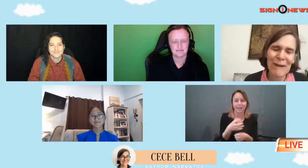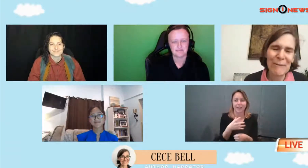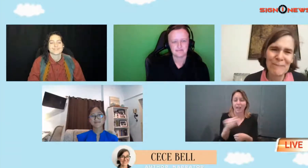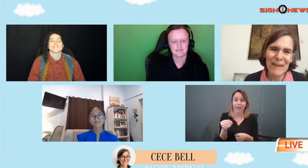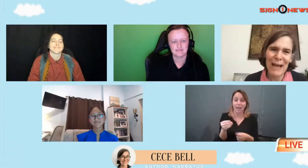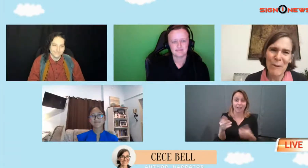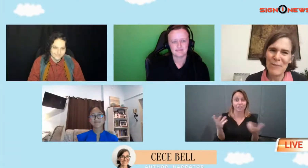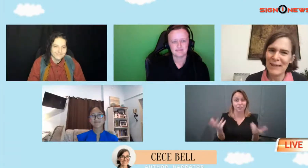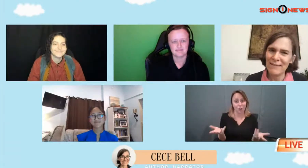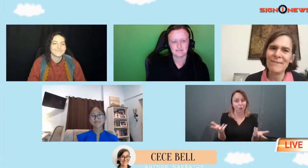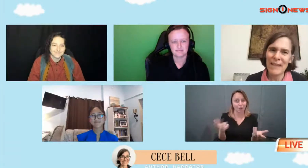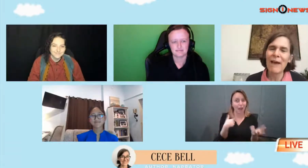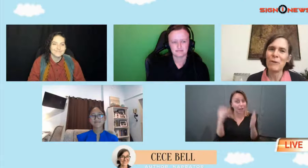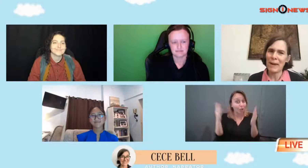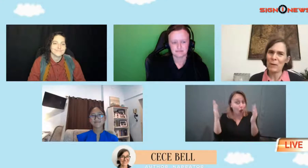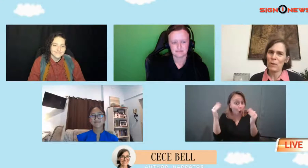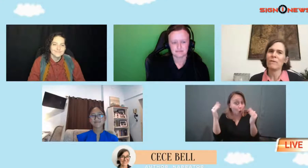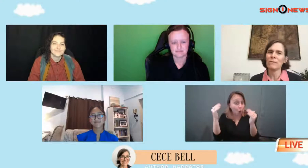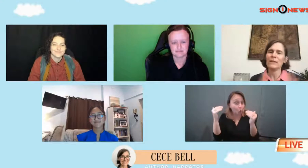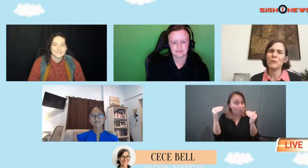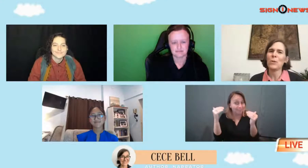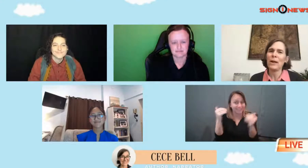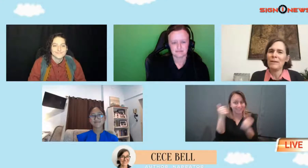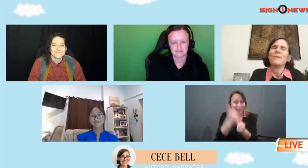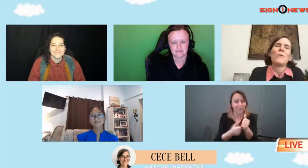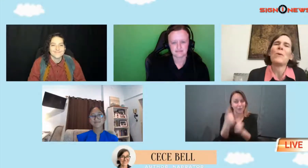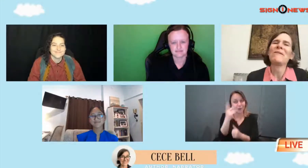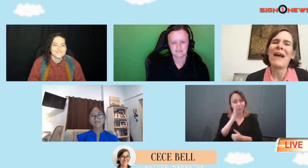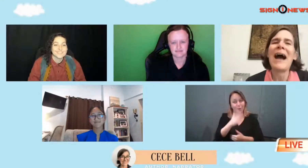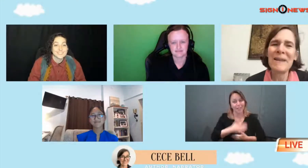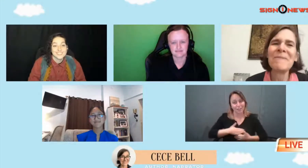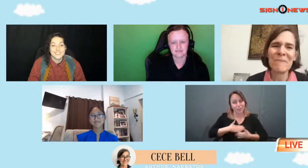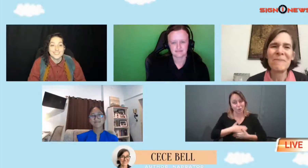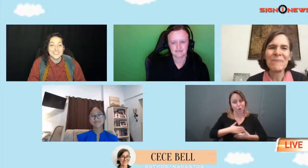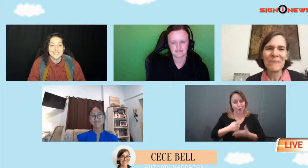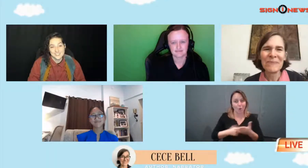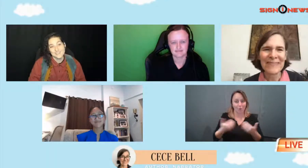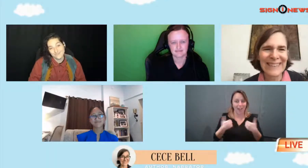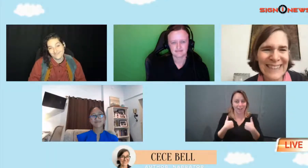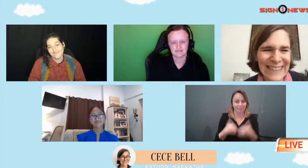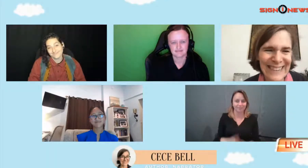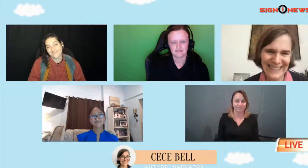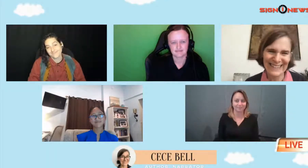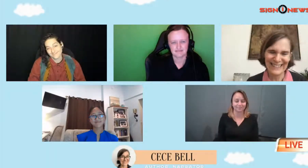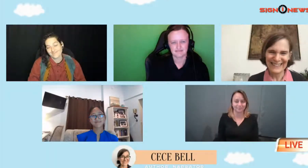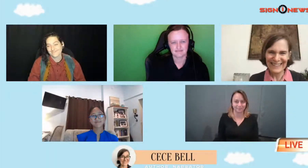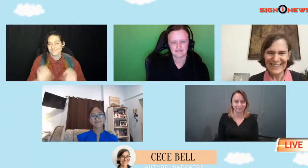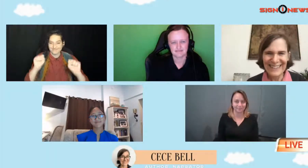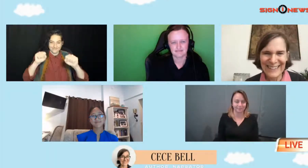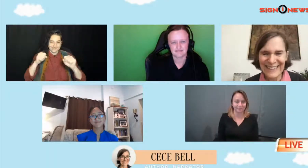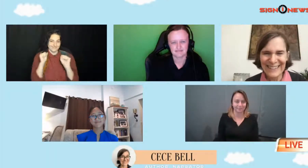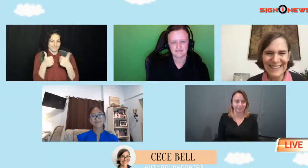yeah. So I hope that everybody will enjoy what we've got. Mm-hmm.